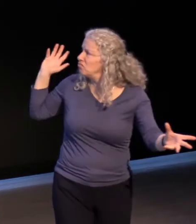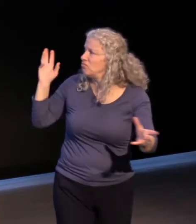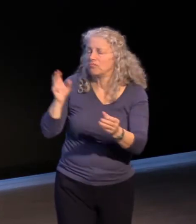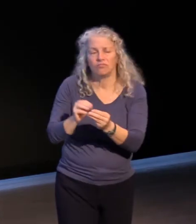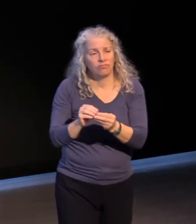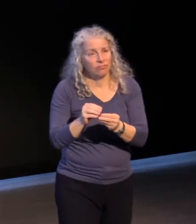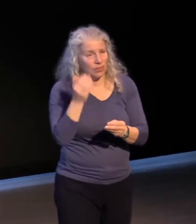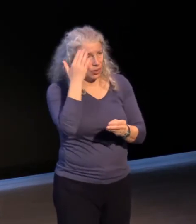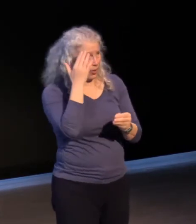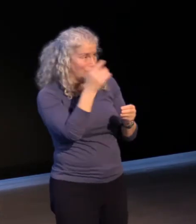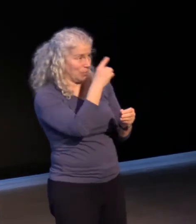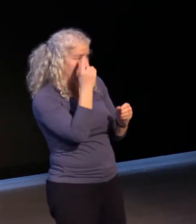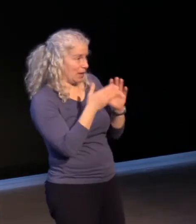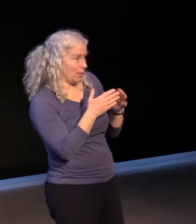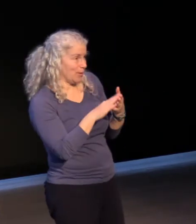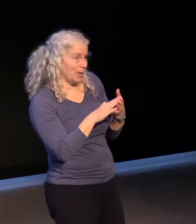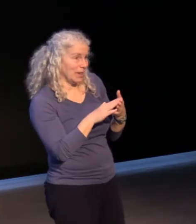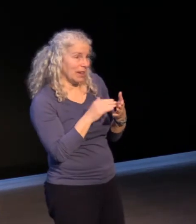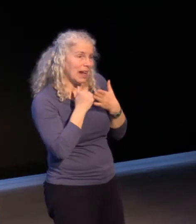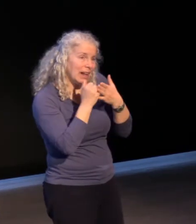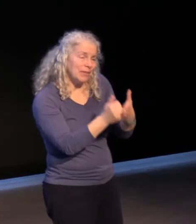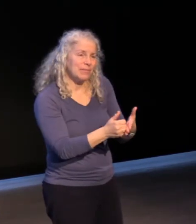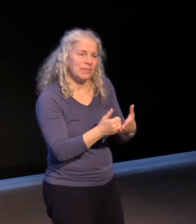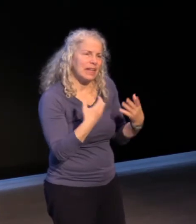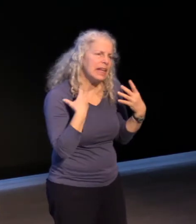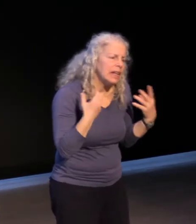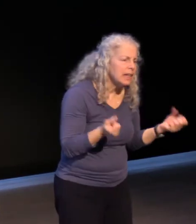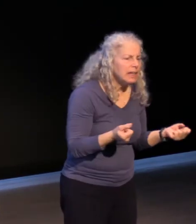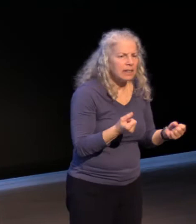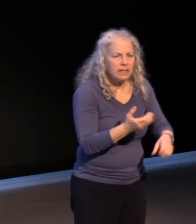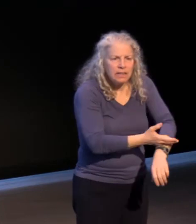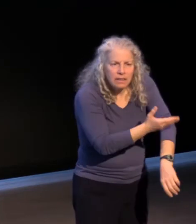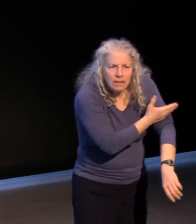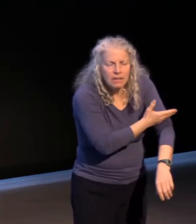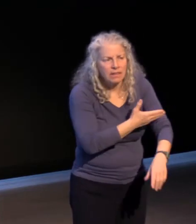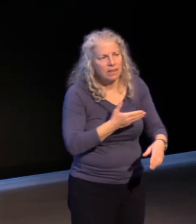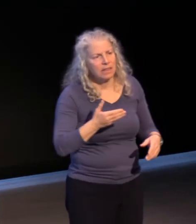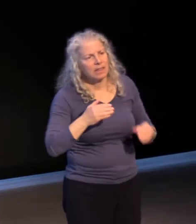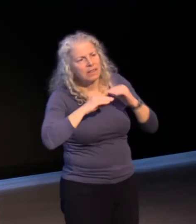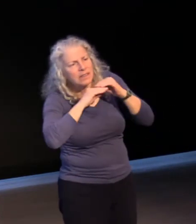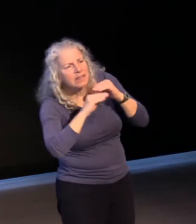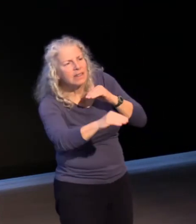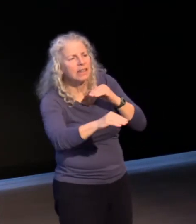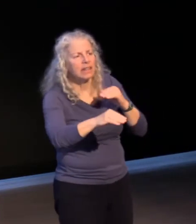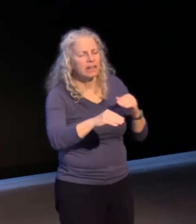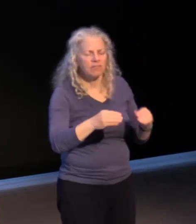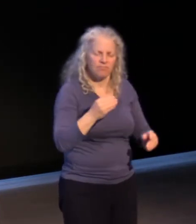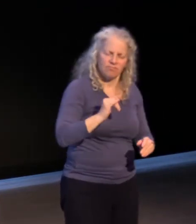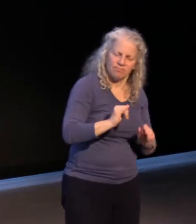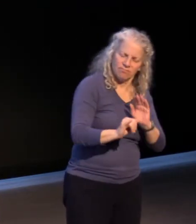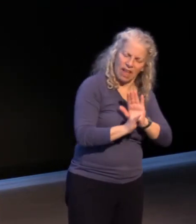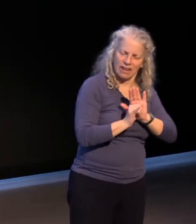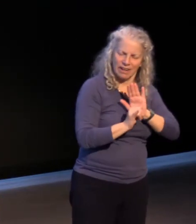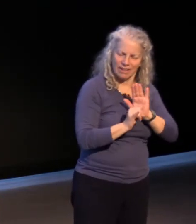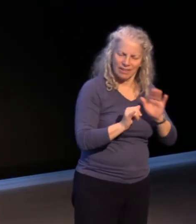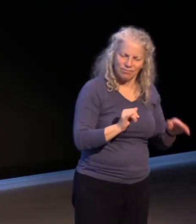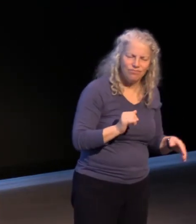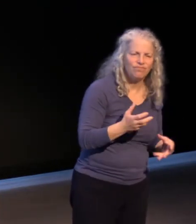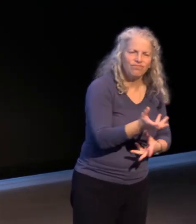contribute to wellness and healing, self-sustainability, cultural awareness, affirmation of identity, and above